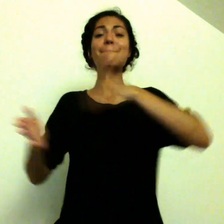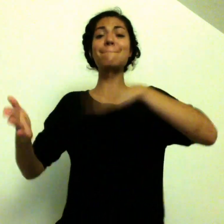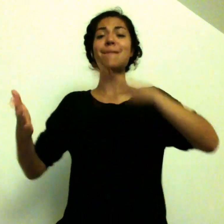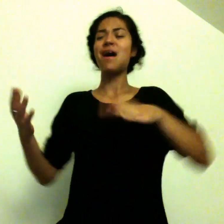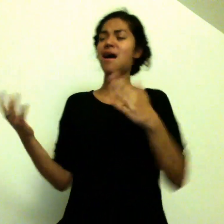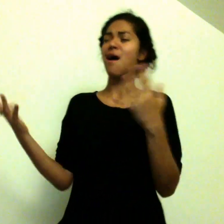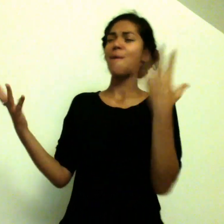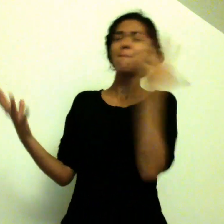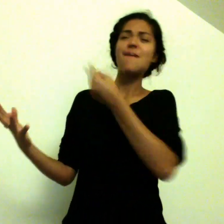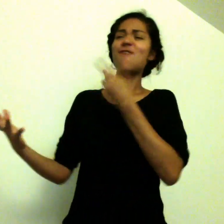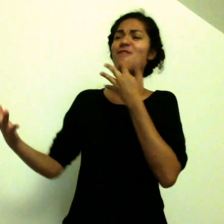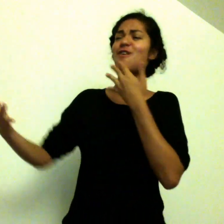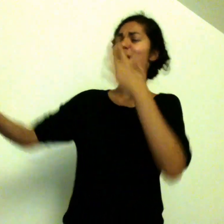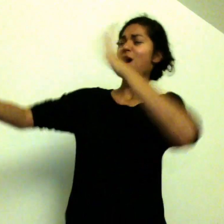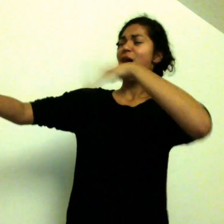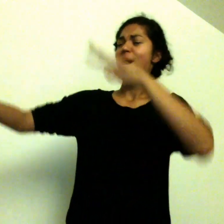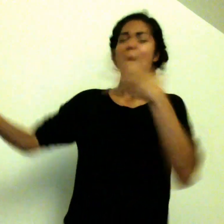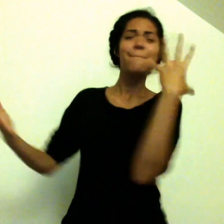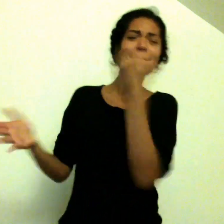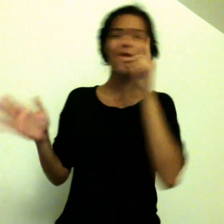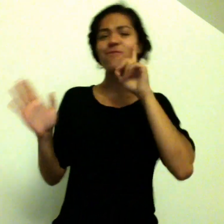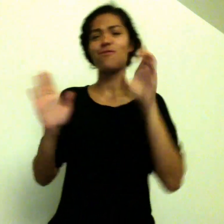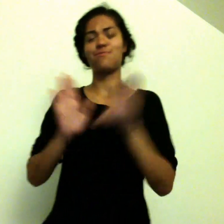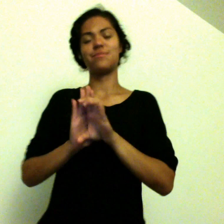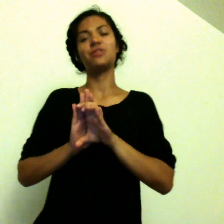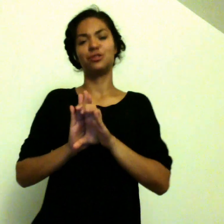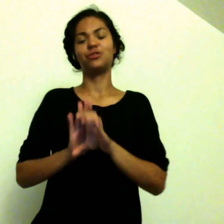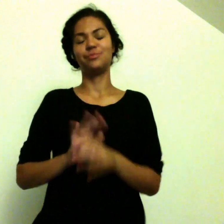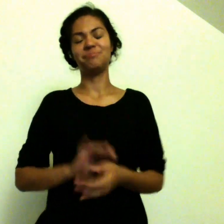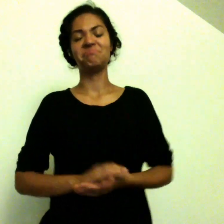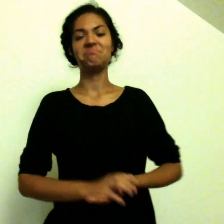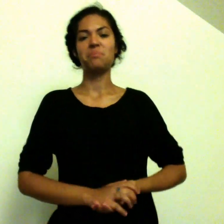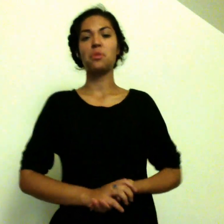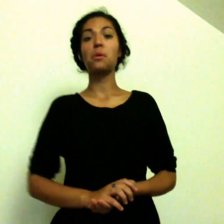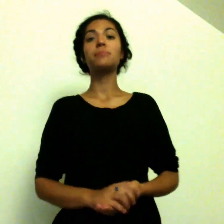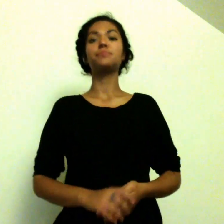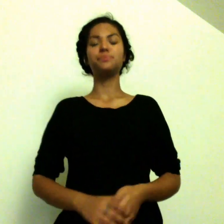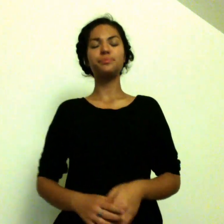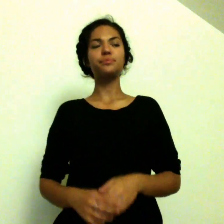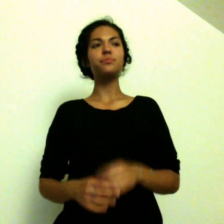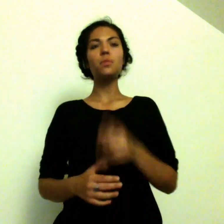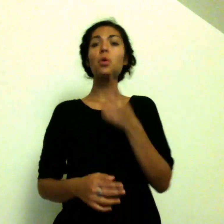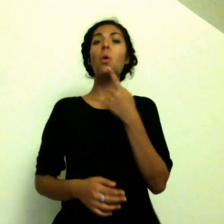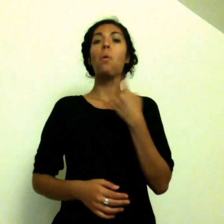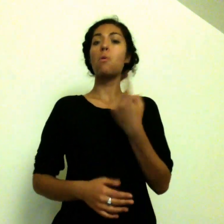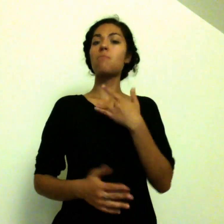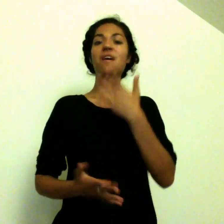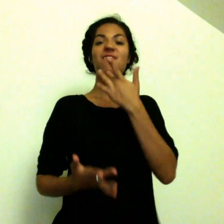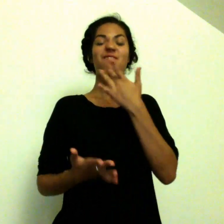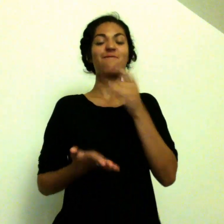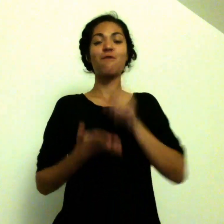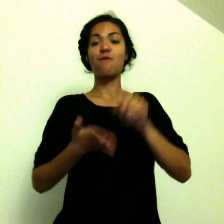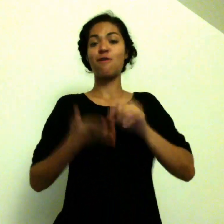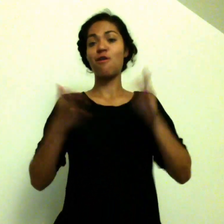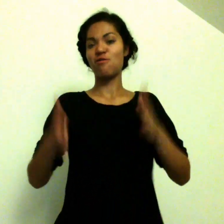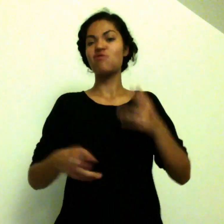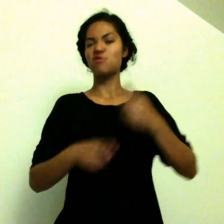an Englishman by the name of F.W. Borum. I believe he died in either 1959 or 1960. He